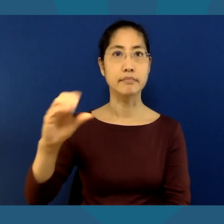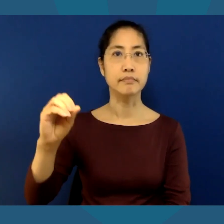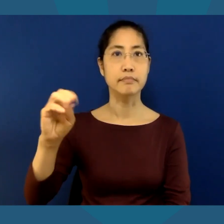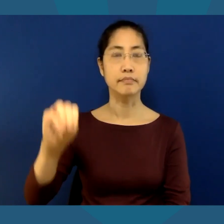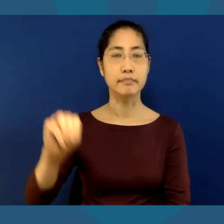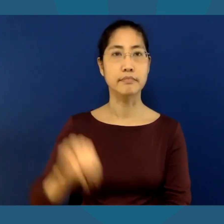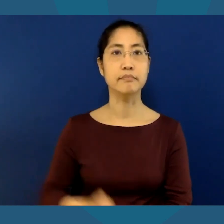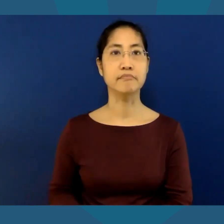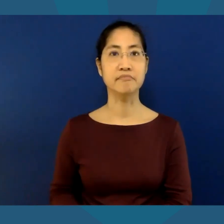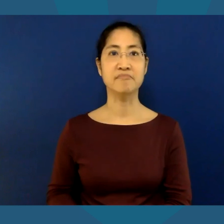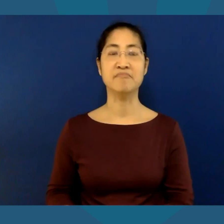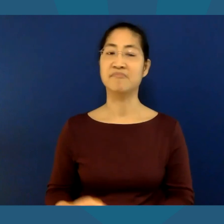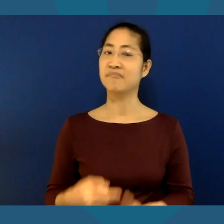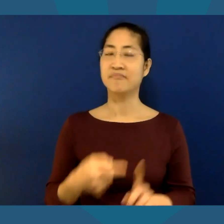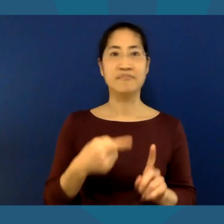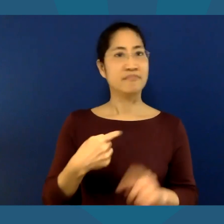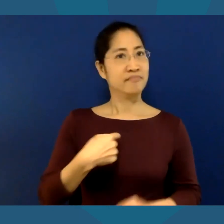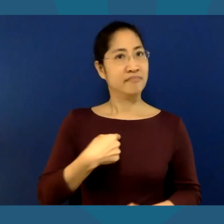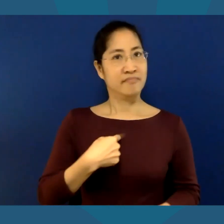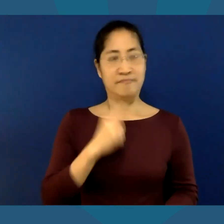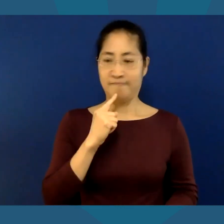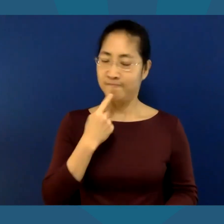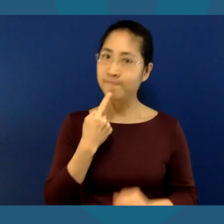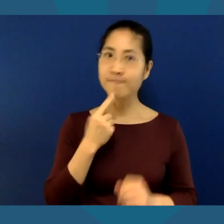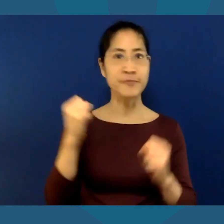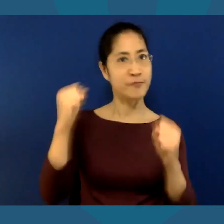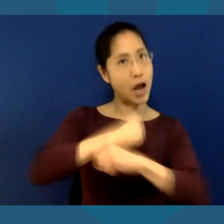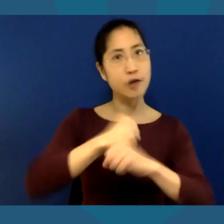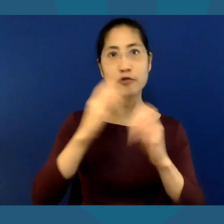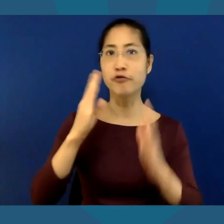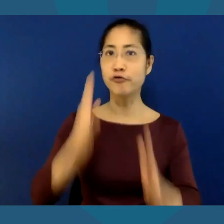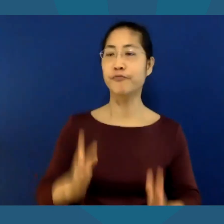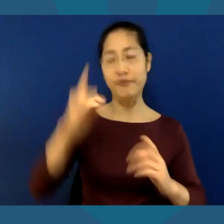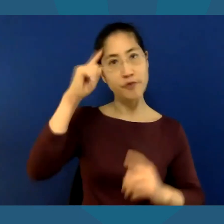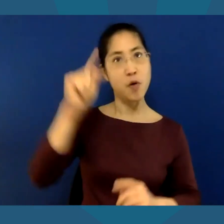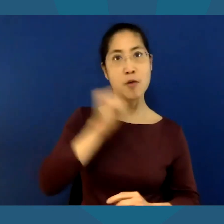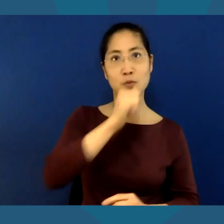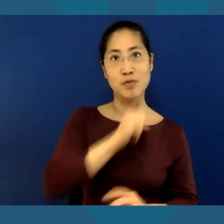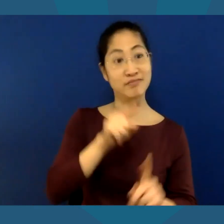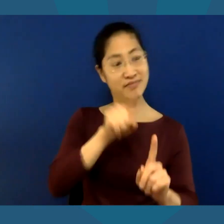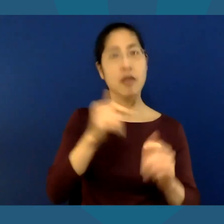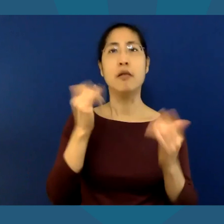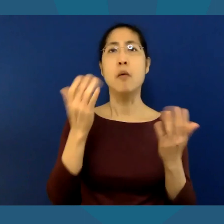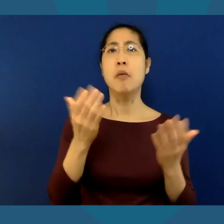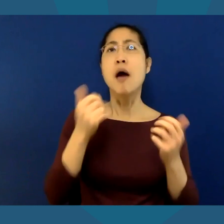paulsforarizona.com. I am a fierce fighter for an Arizona that works for all of us.